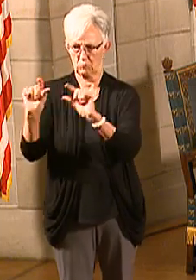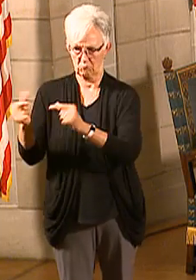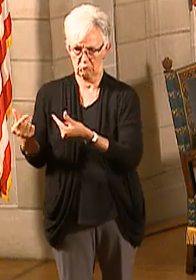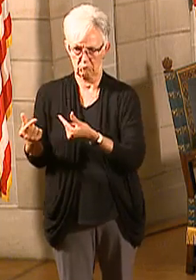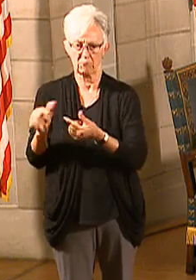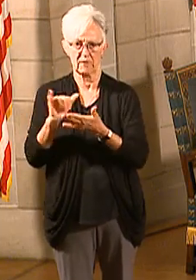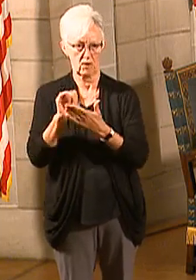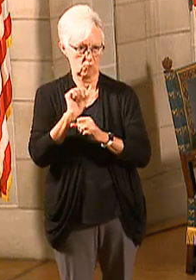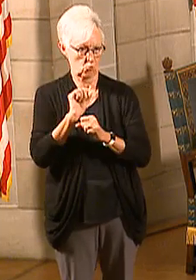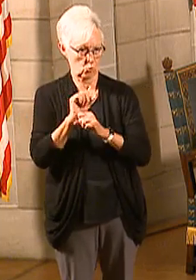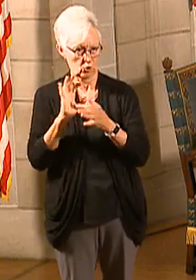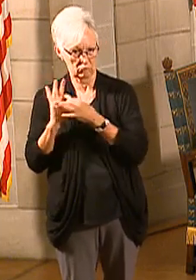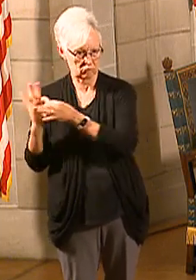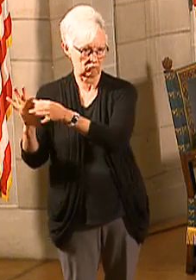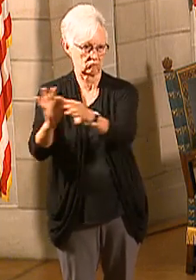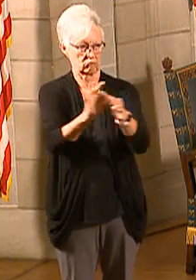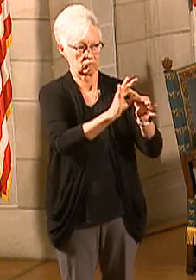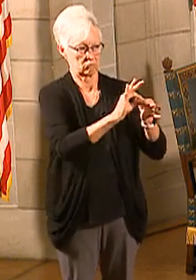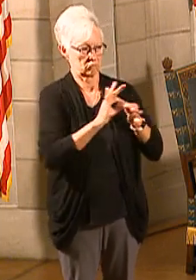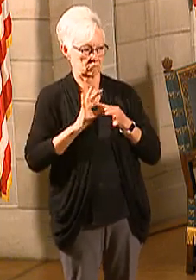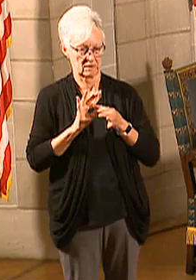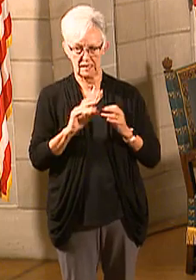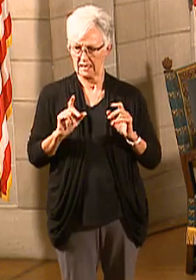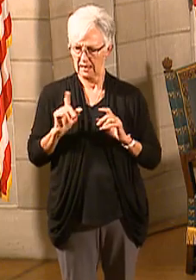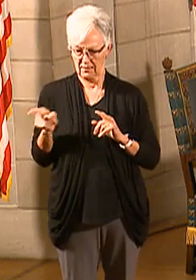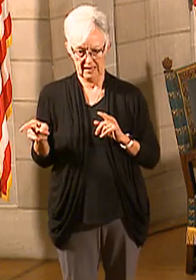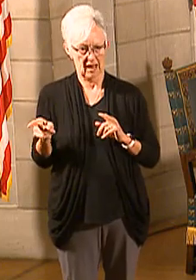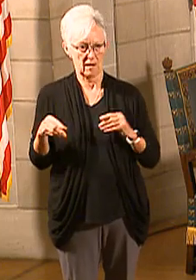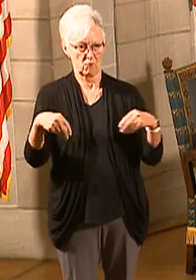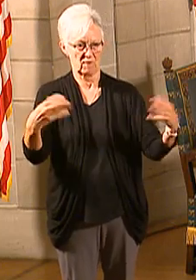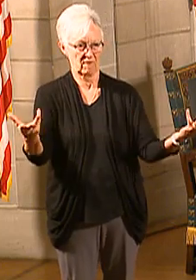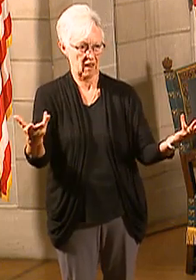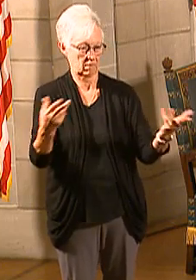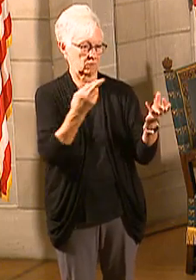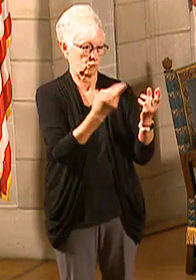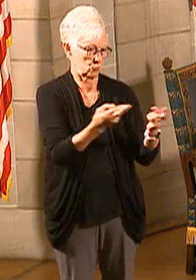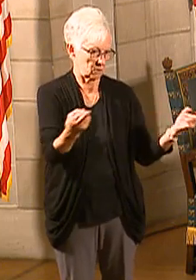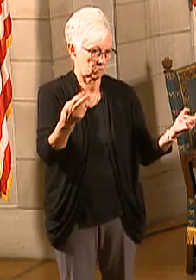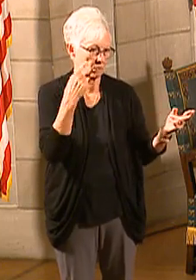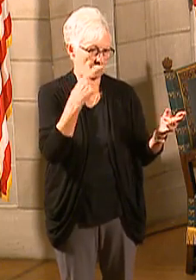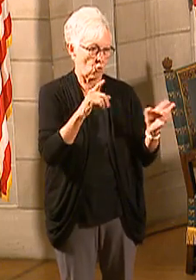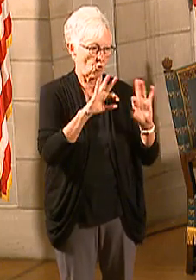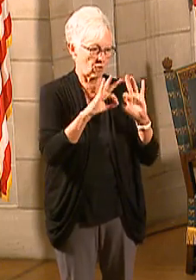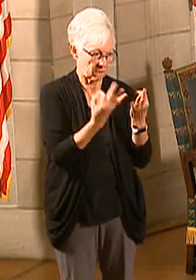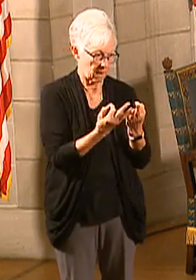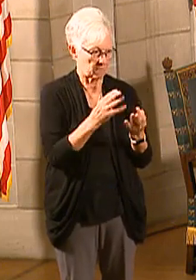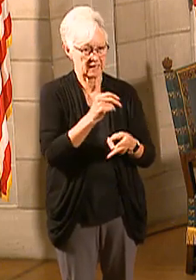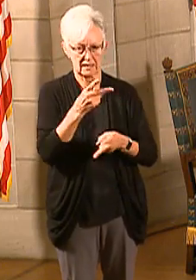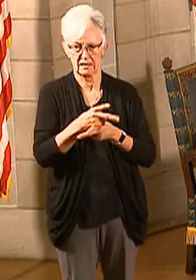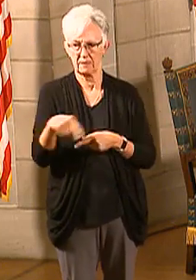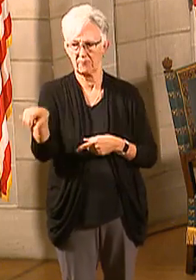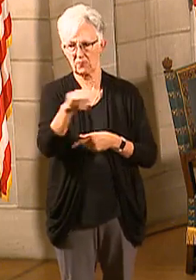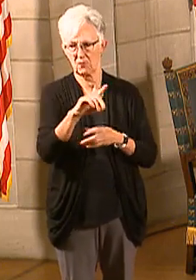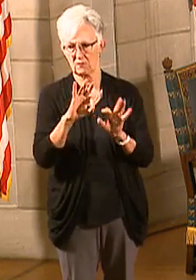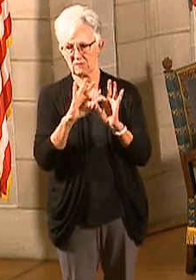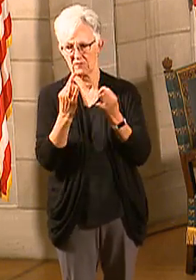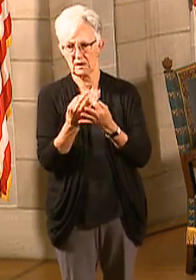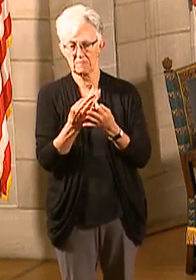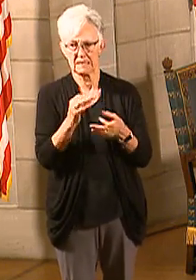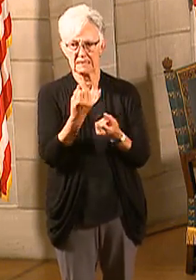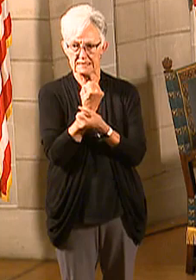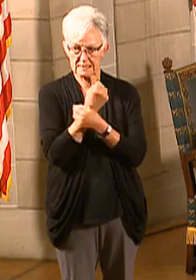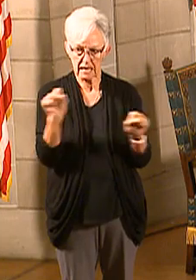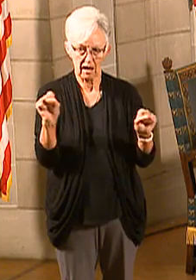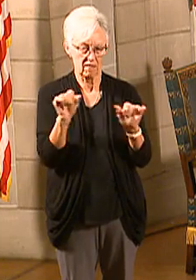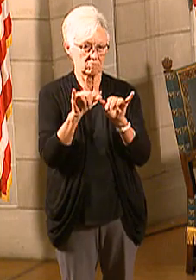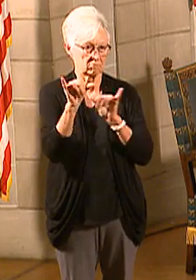providing central navigation and resources to families that focus on well-being and families staying safe and intact in their own communities. And in